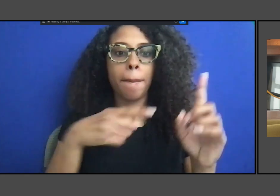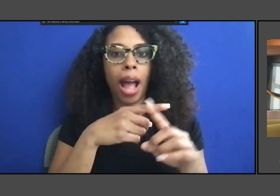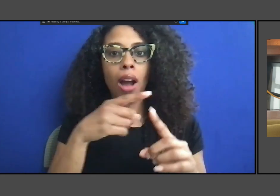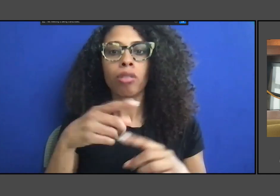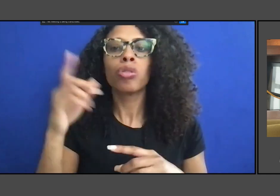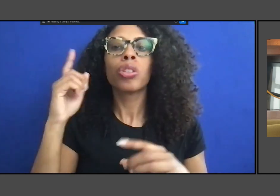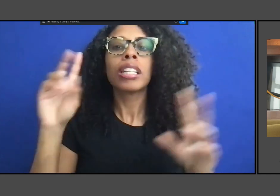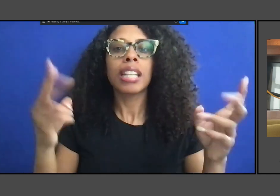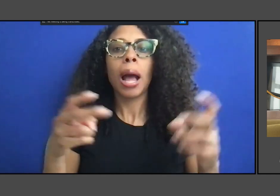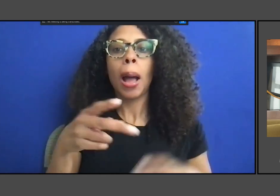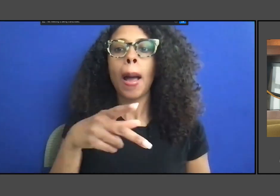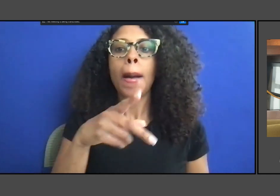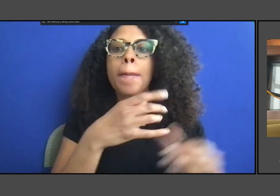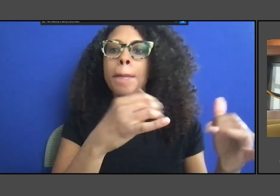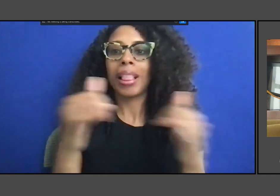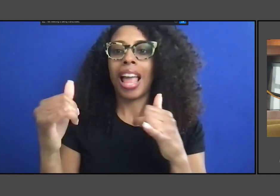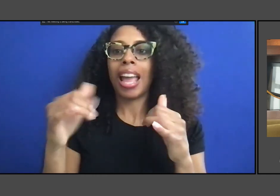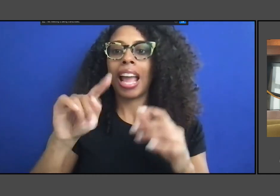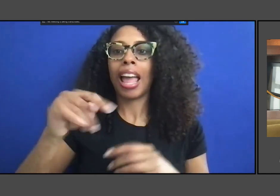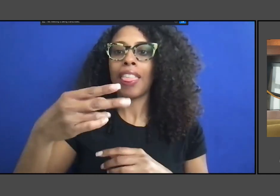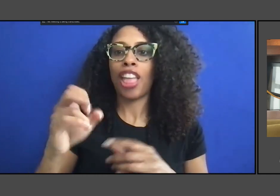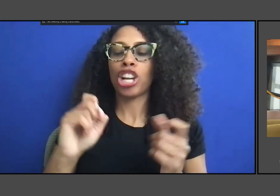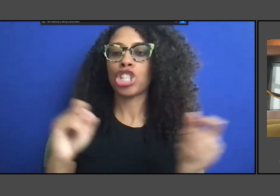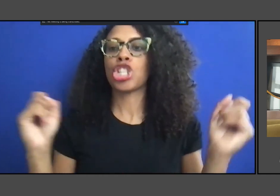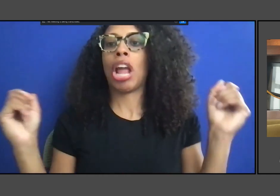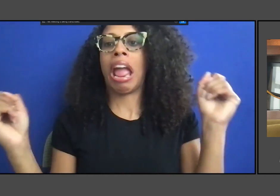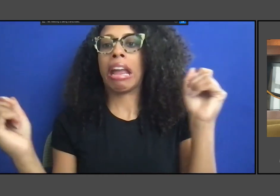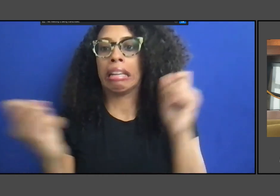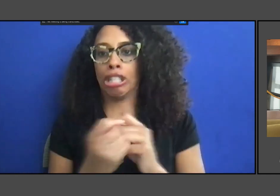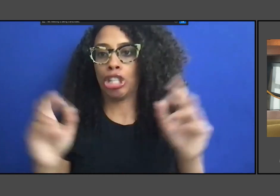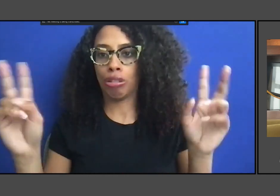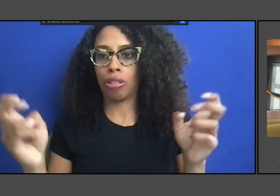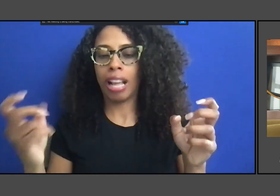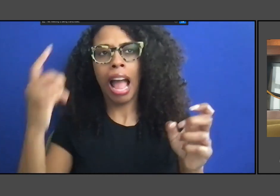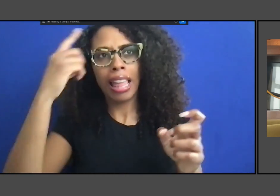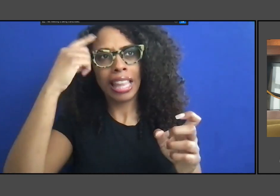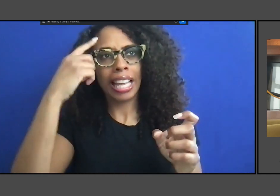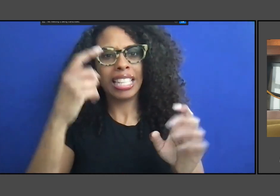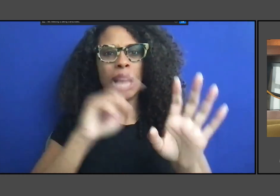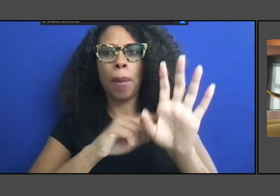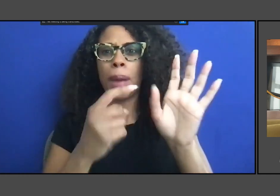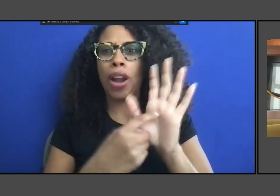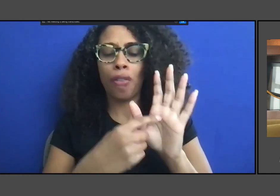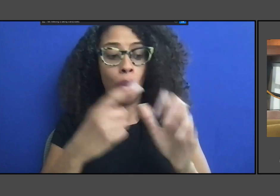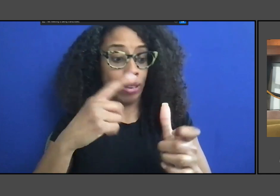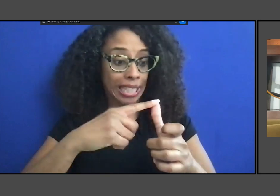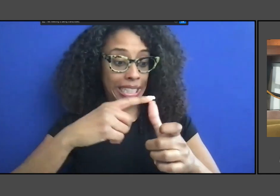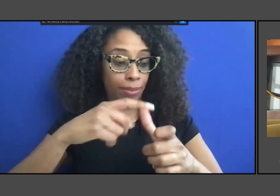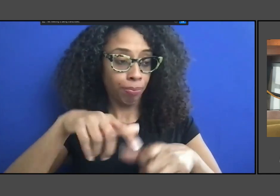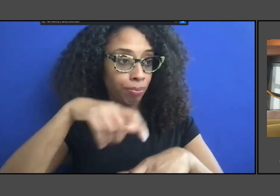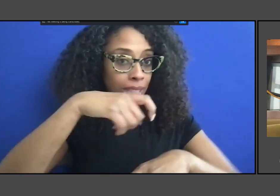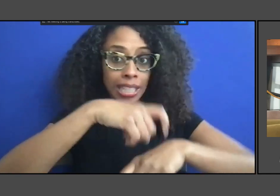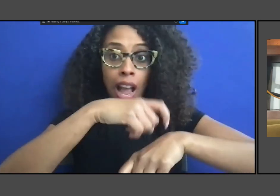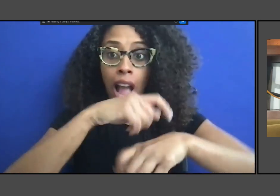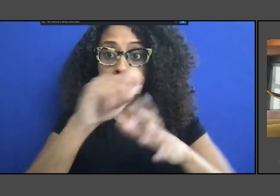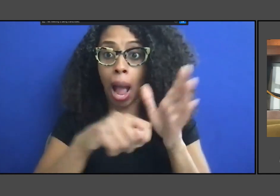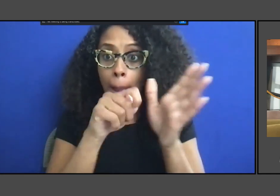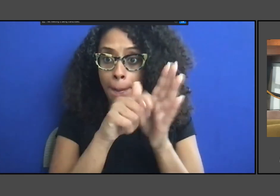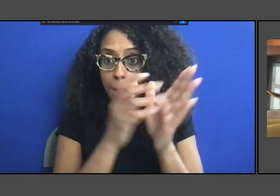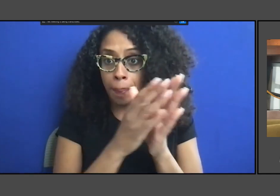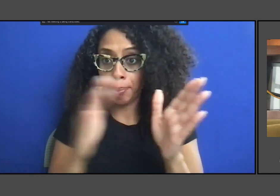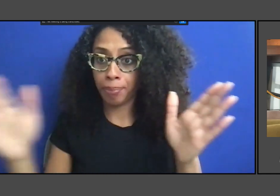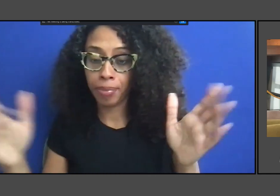the changes, I think about that as a metaphor for a time and a place and a people who had to perpetually